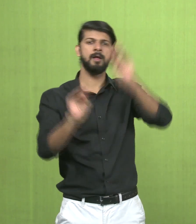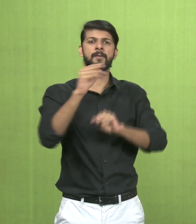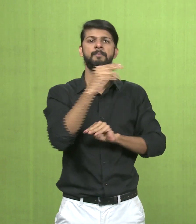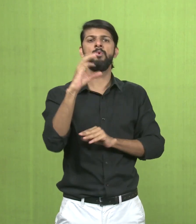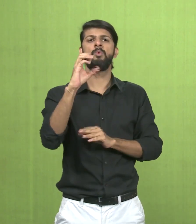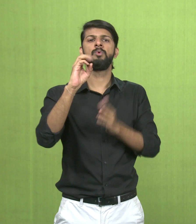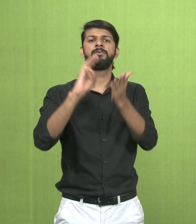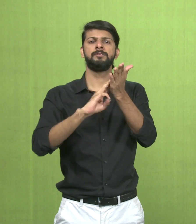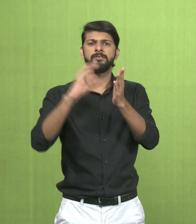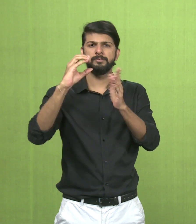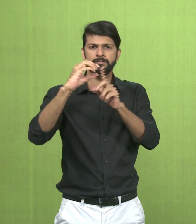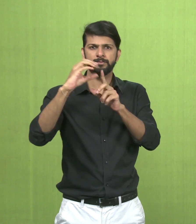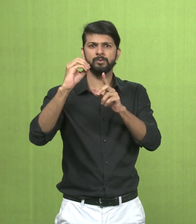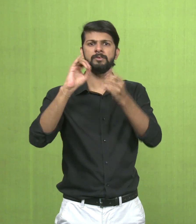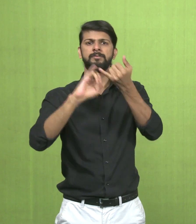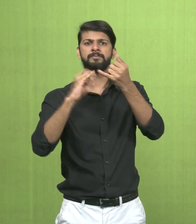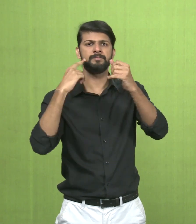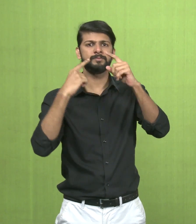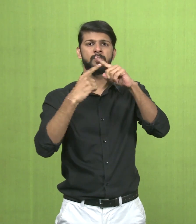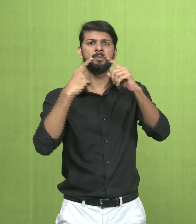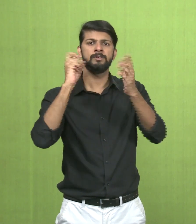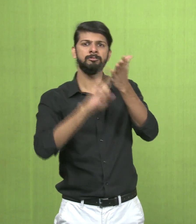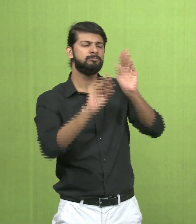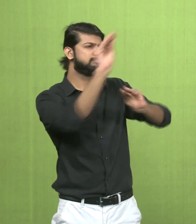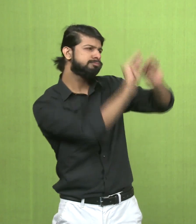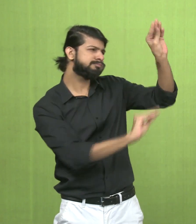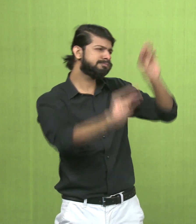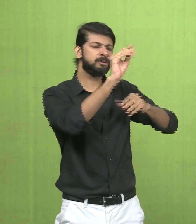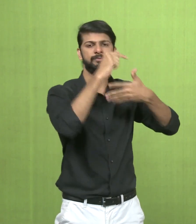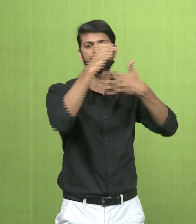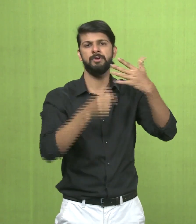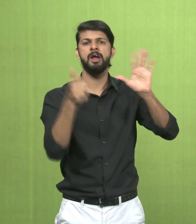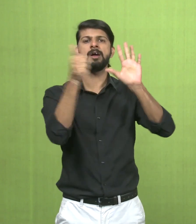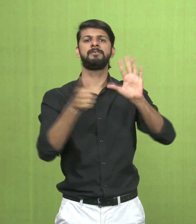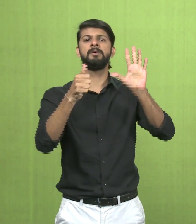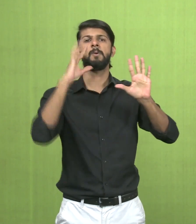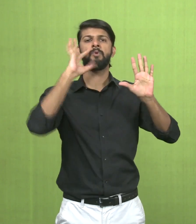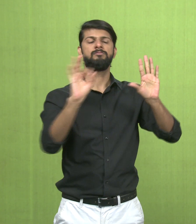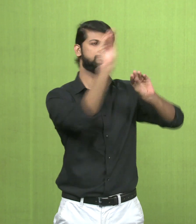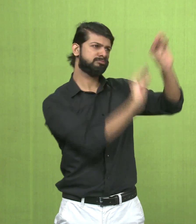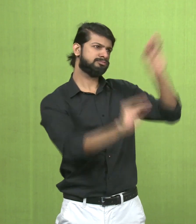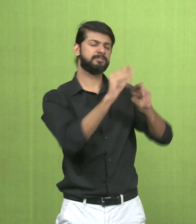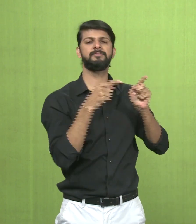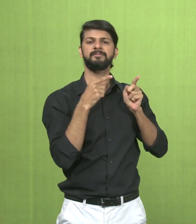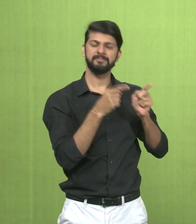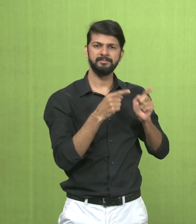or the design of a flower being used again and again in a work of art. and these are the 6 principles of composition.